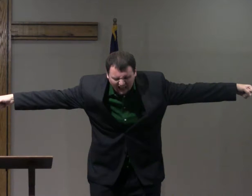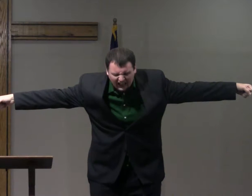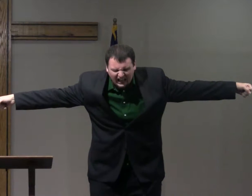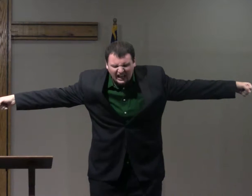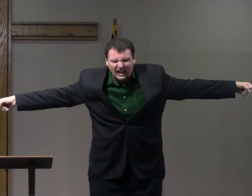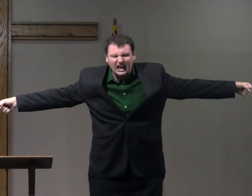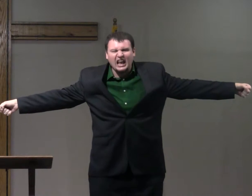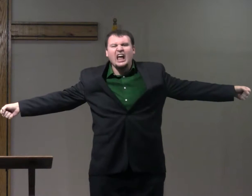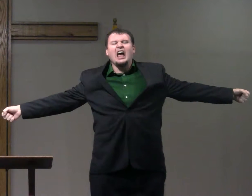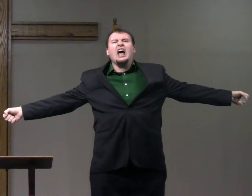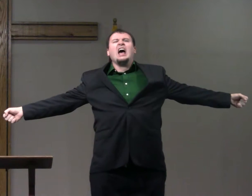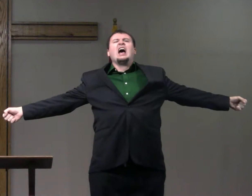Every time.